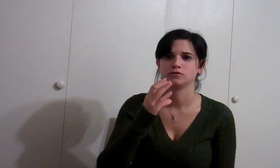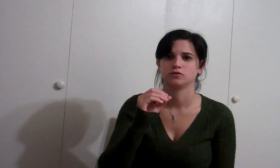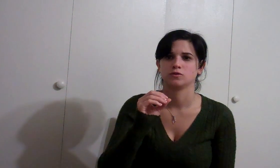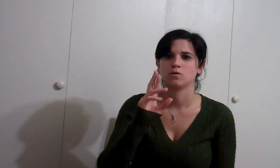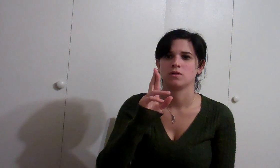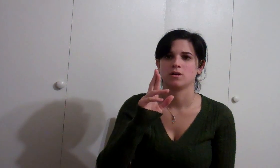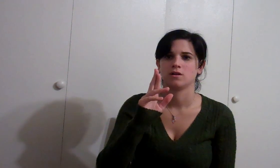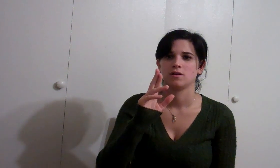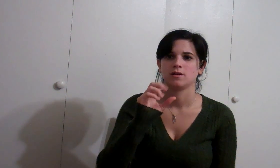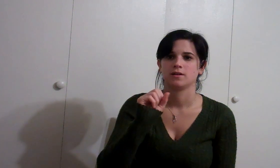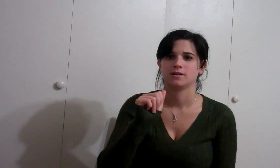Butterfield.